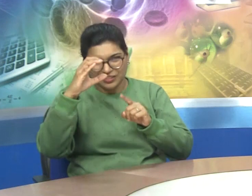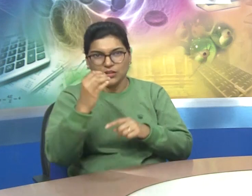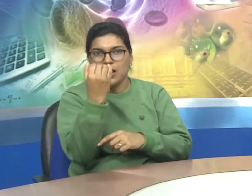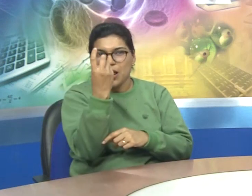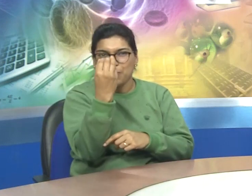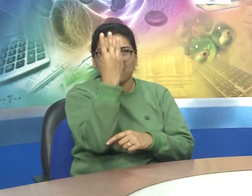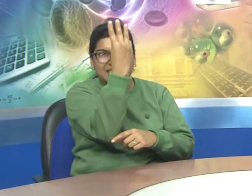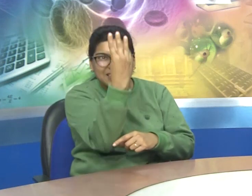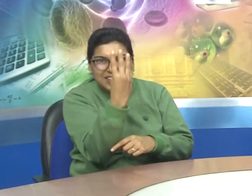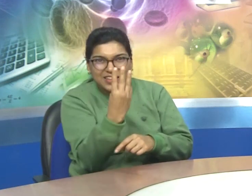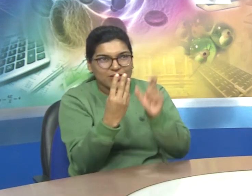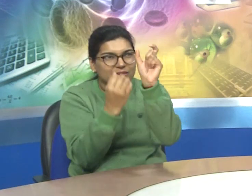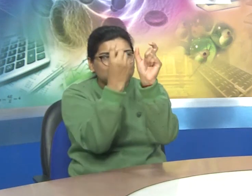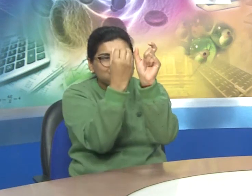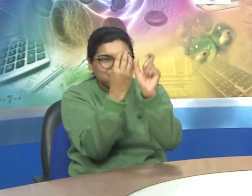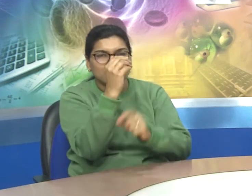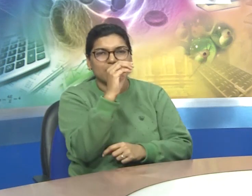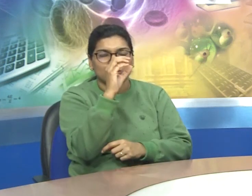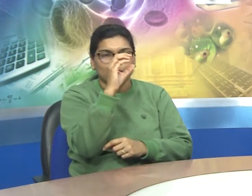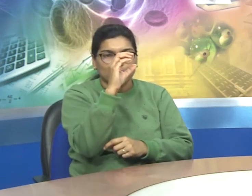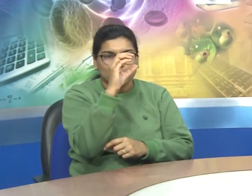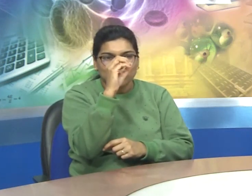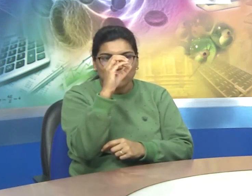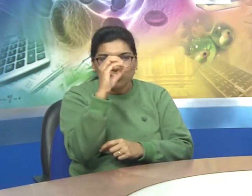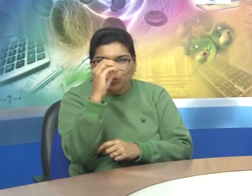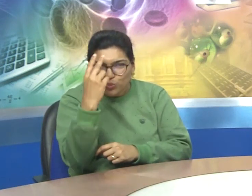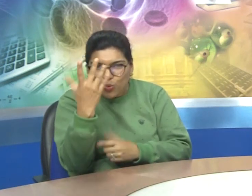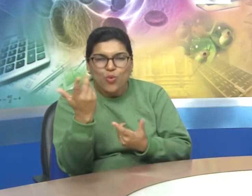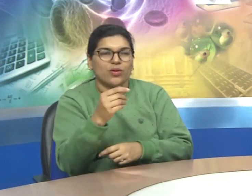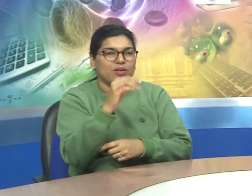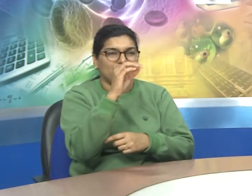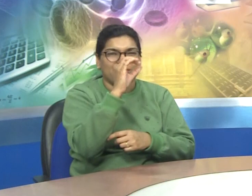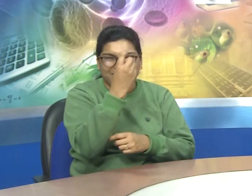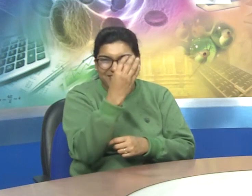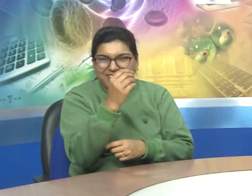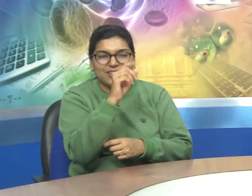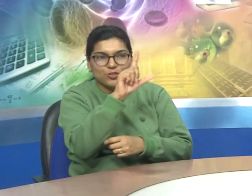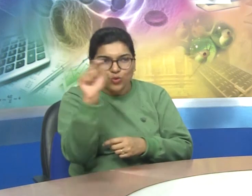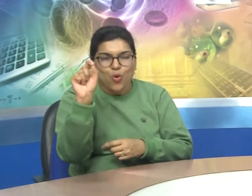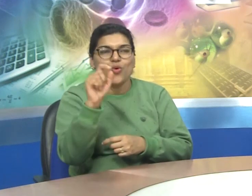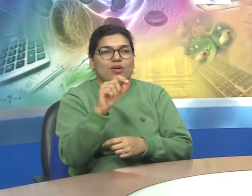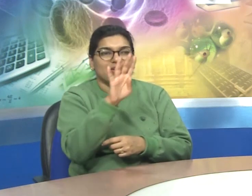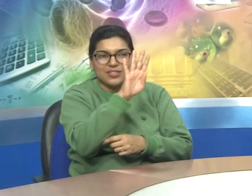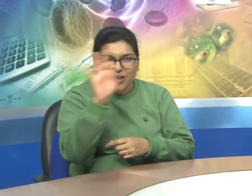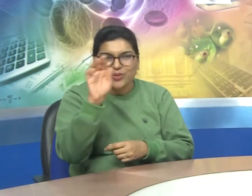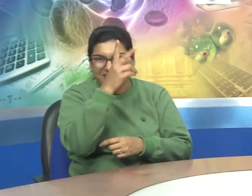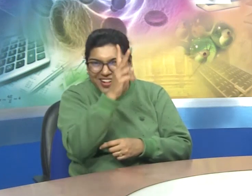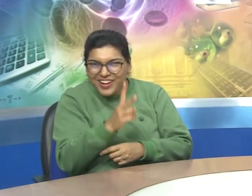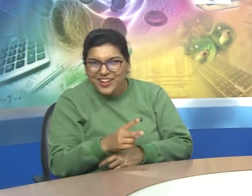DDC, codes, and also different subject codes we understood. But now